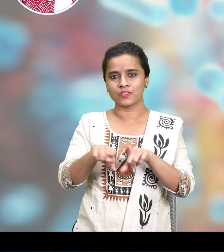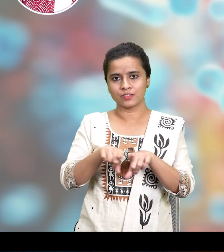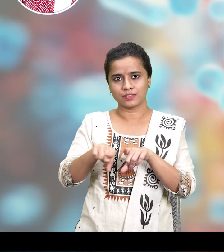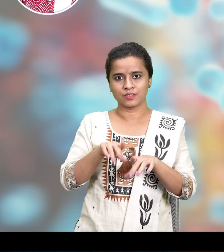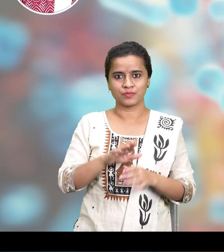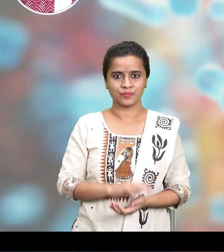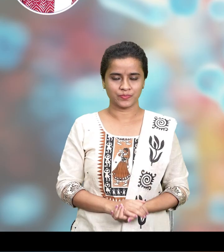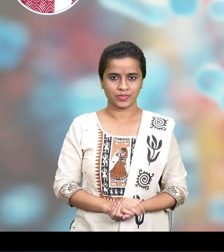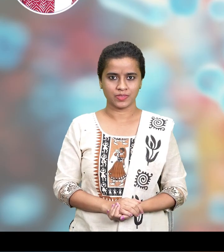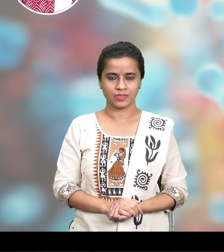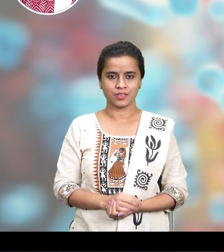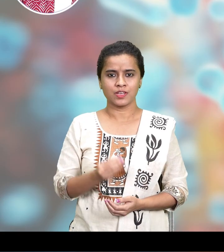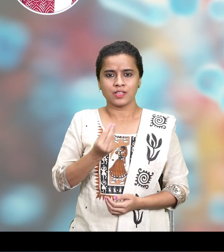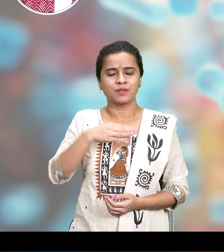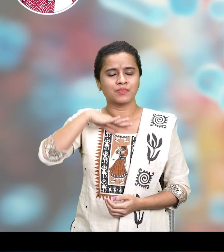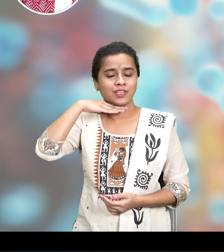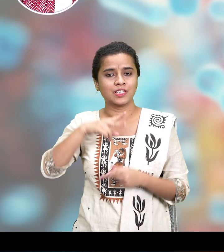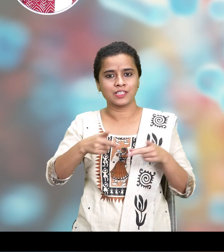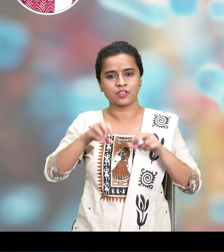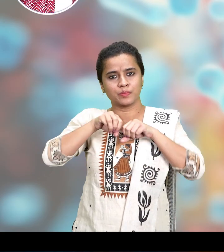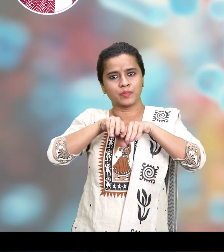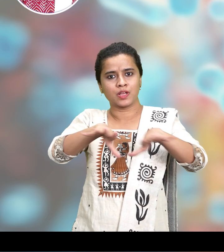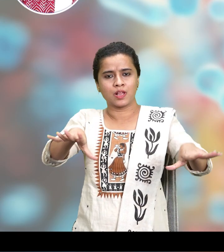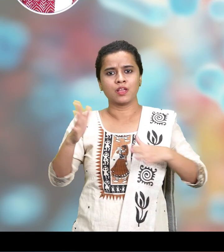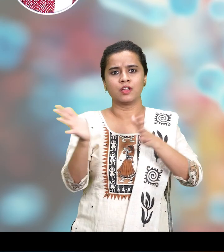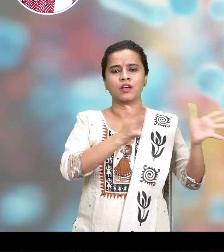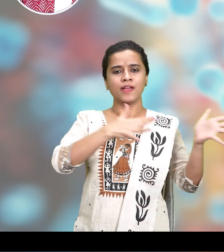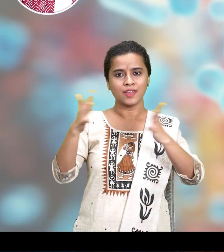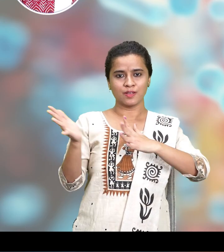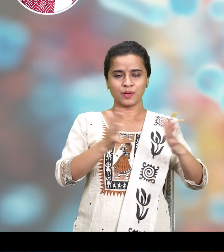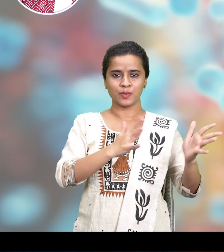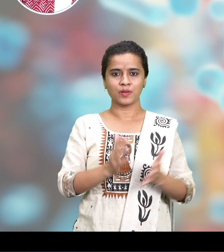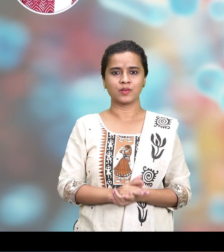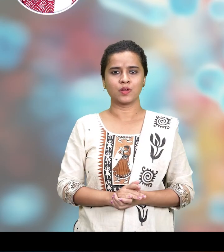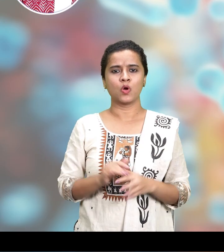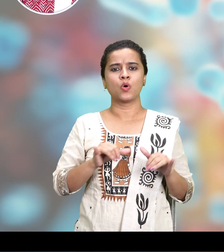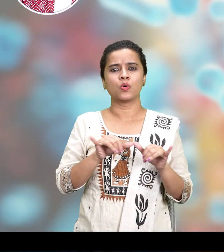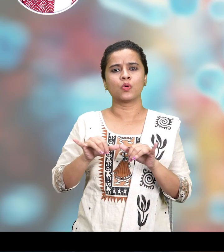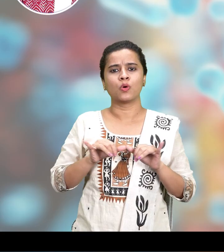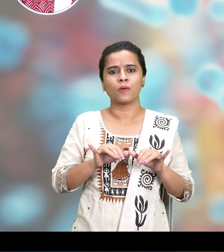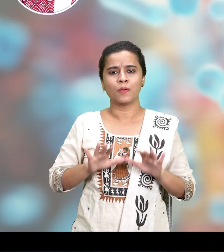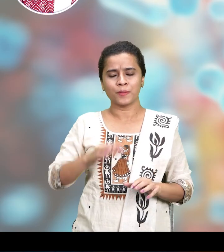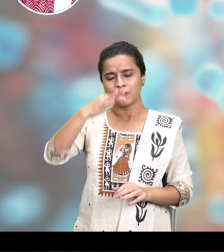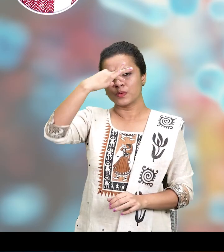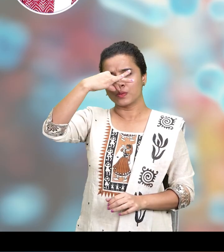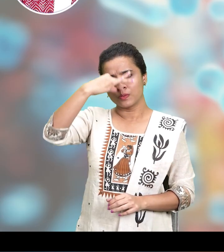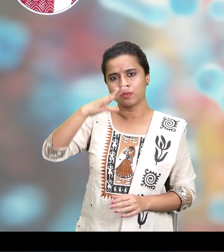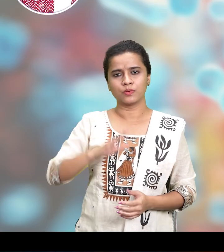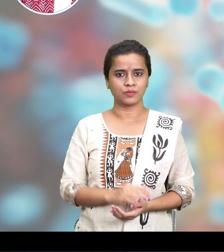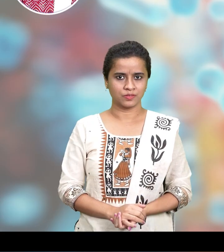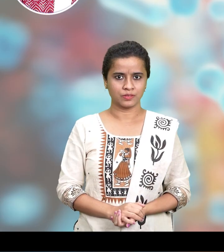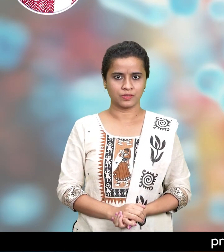Examples of such diseases spread through the air are the common cold,